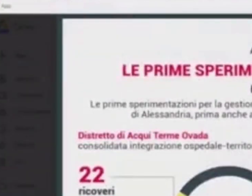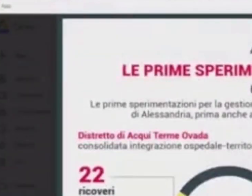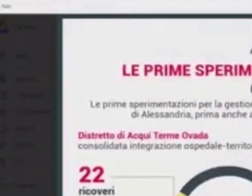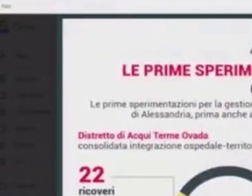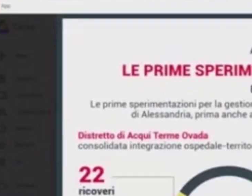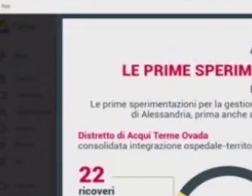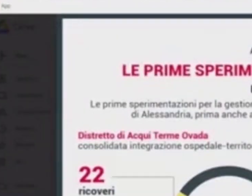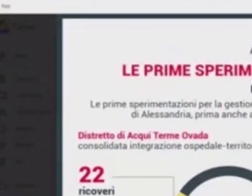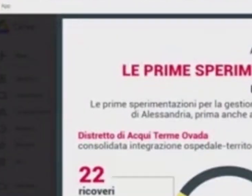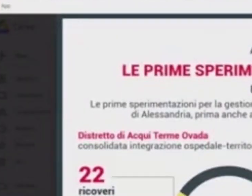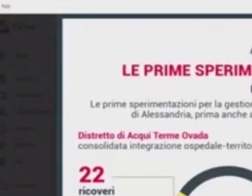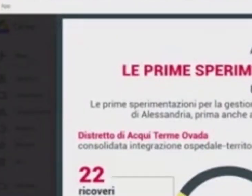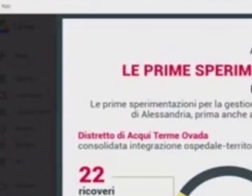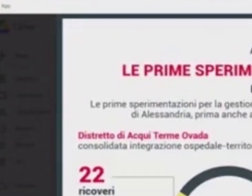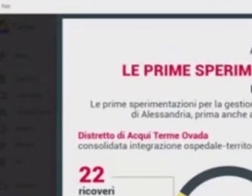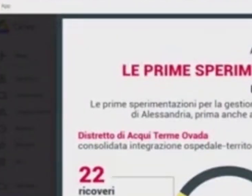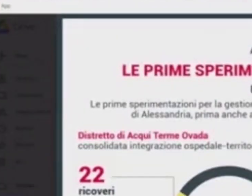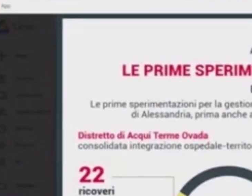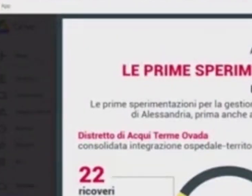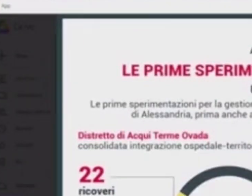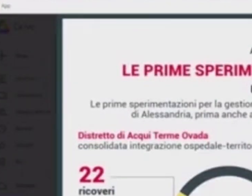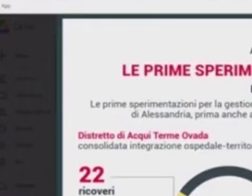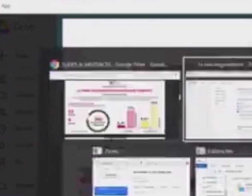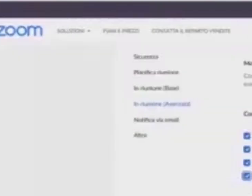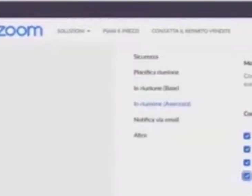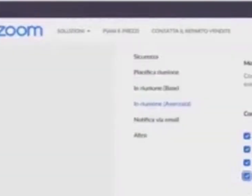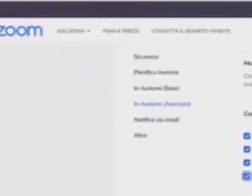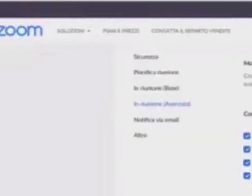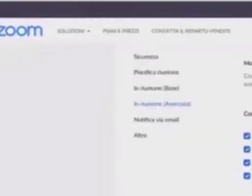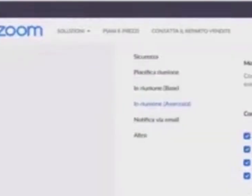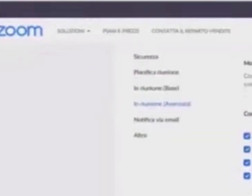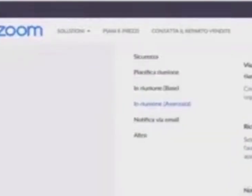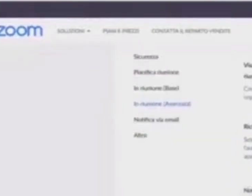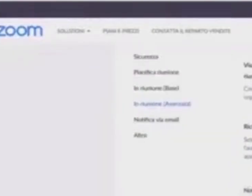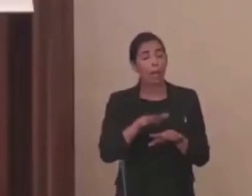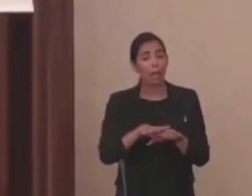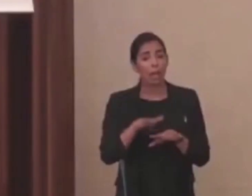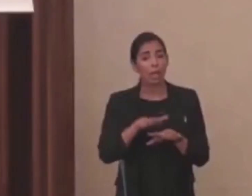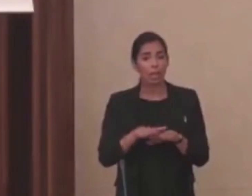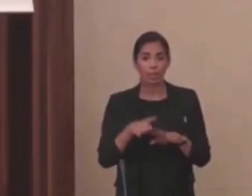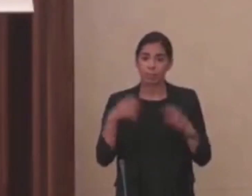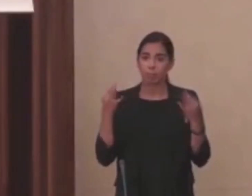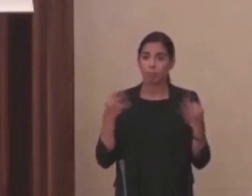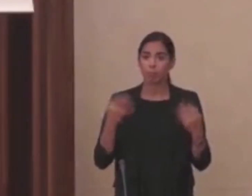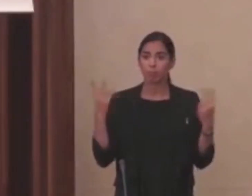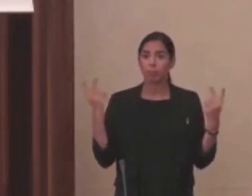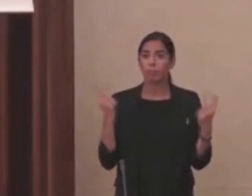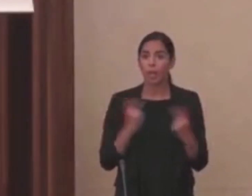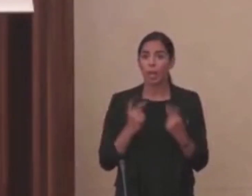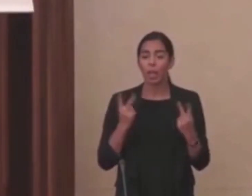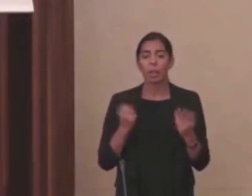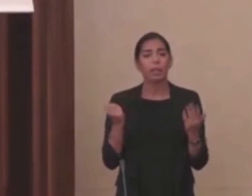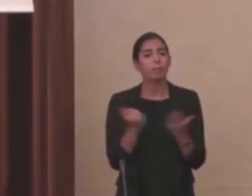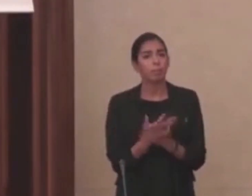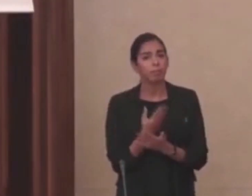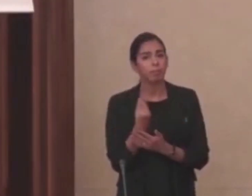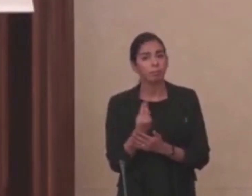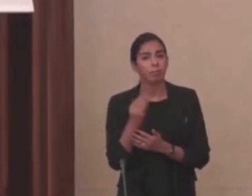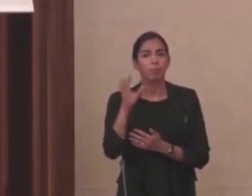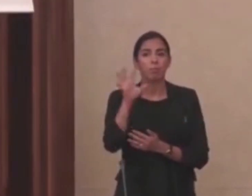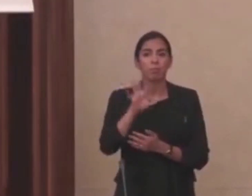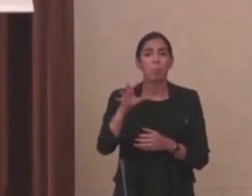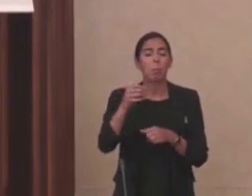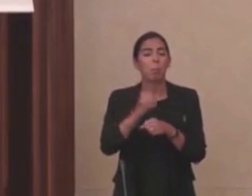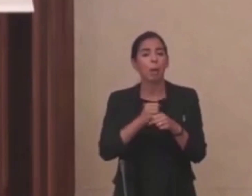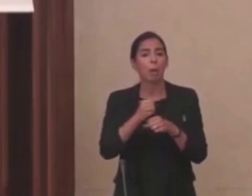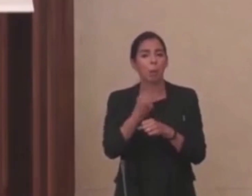La prima esperienza The first consolidata experience, è avvenuta consolidated in una experience, provincia del Piemonte,